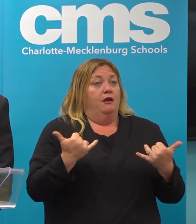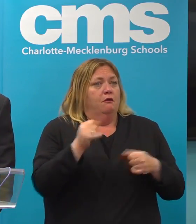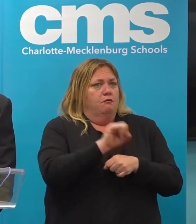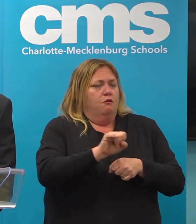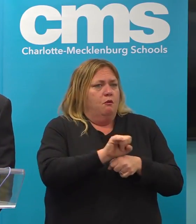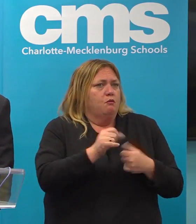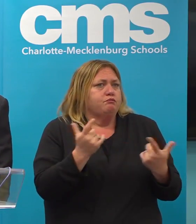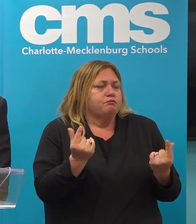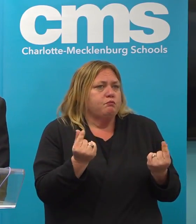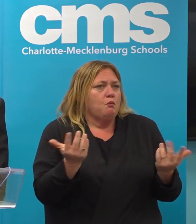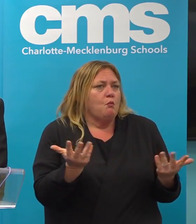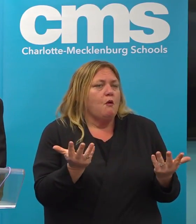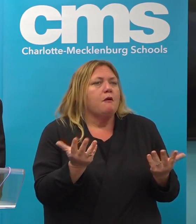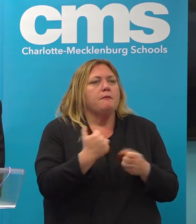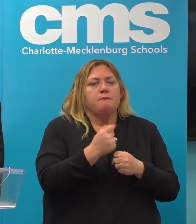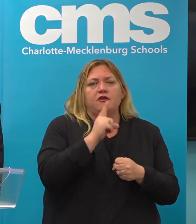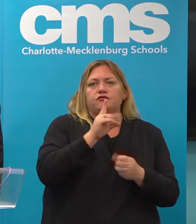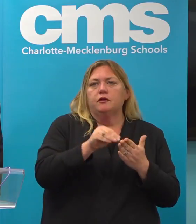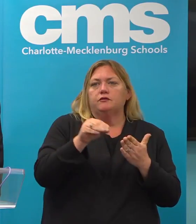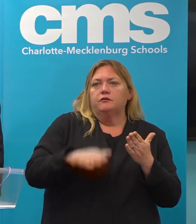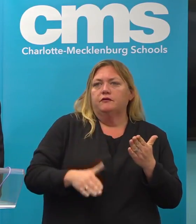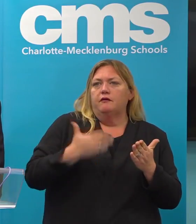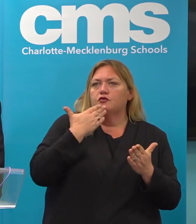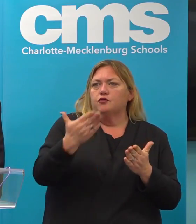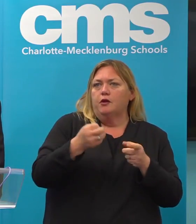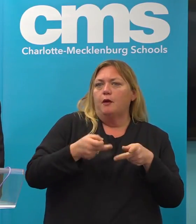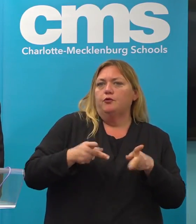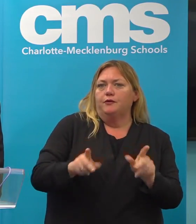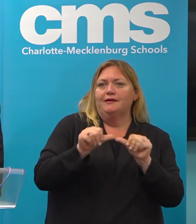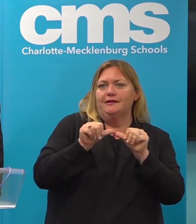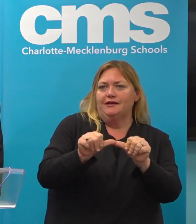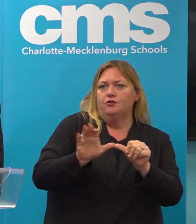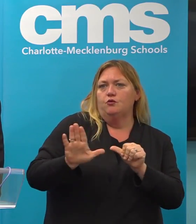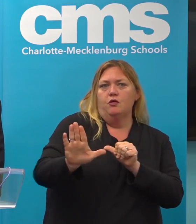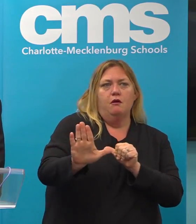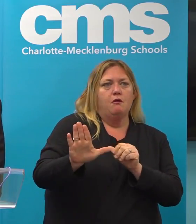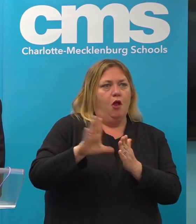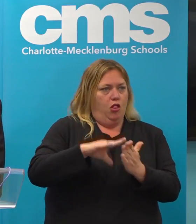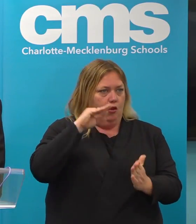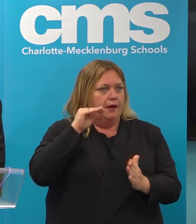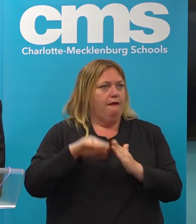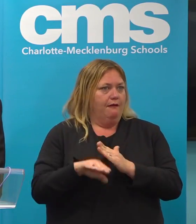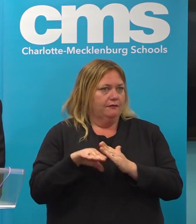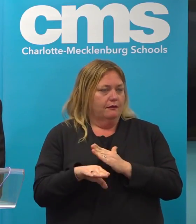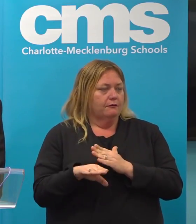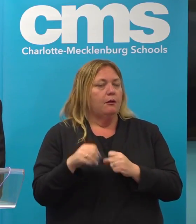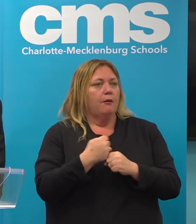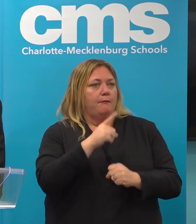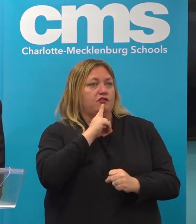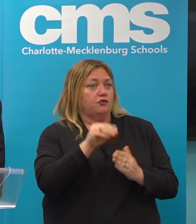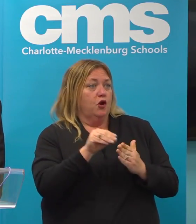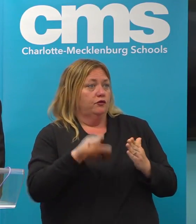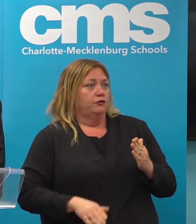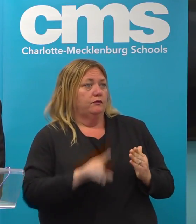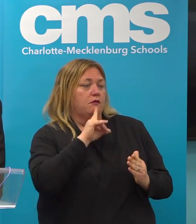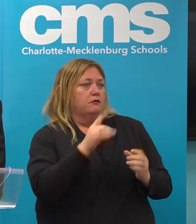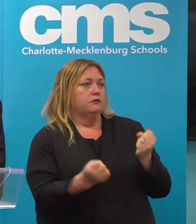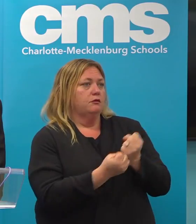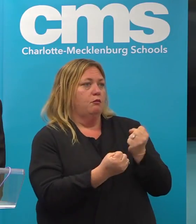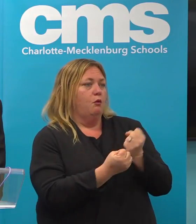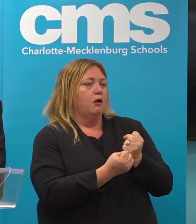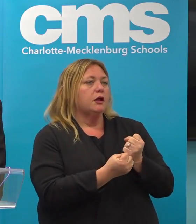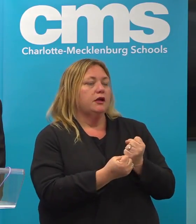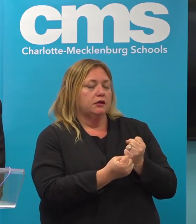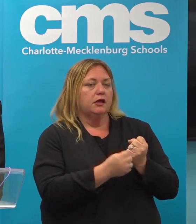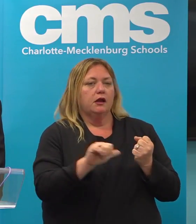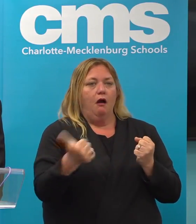is making sure that all of our students have a great opportunity to continue with their learning. We want to make sure that our students are also supported in